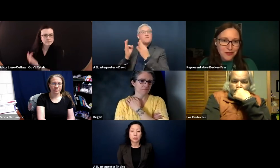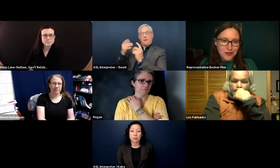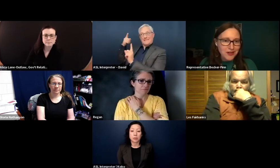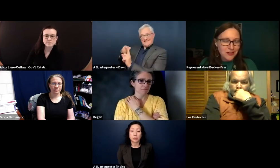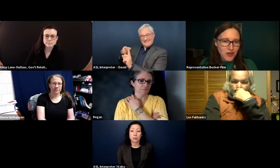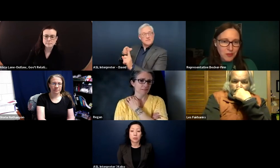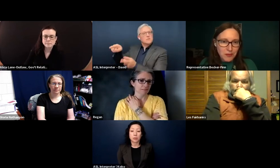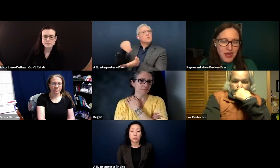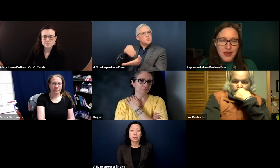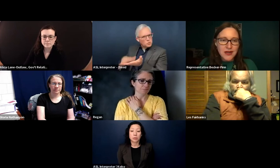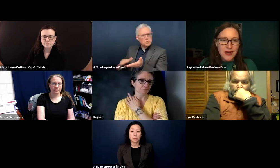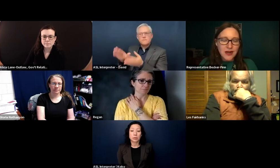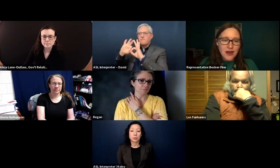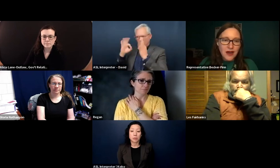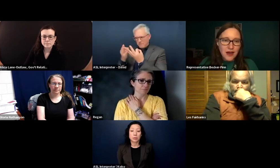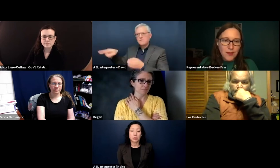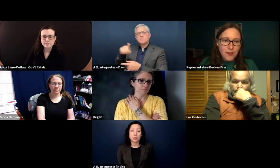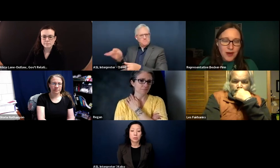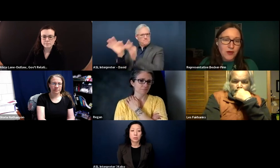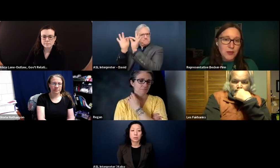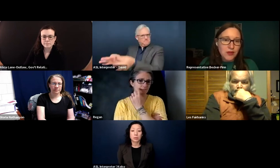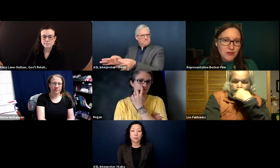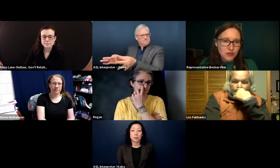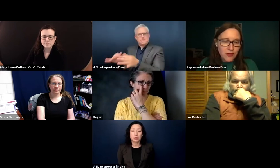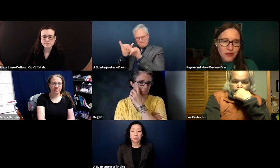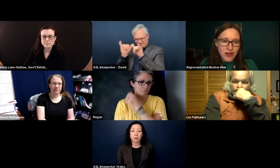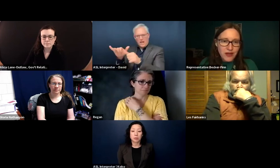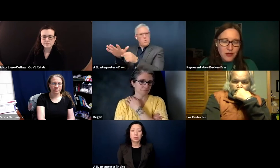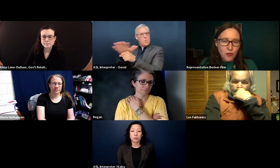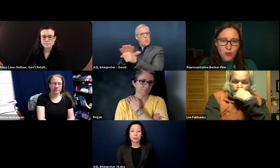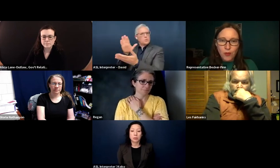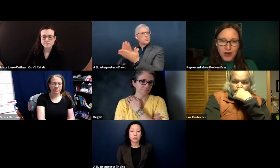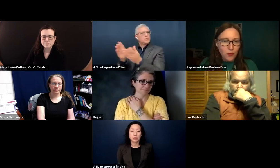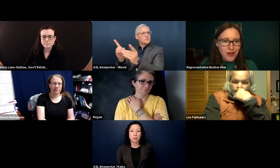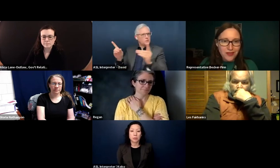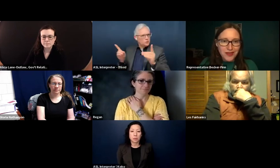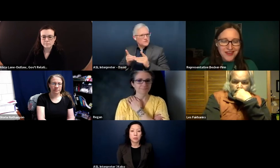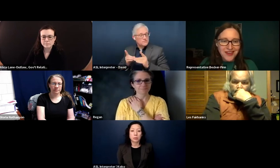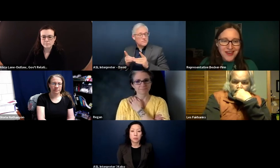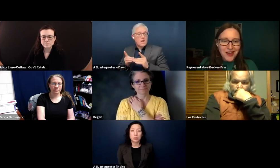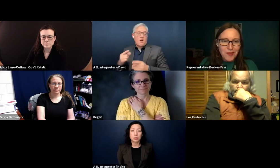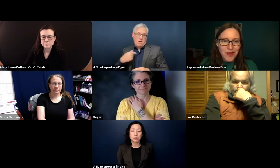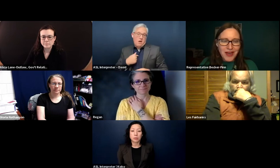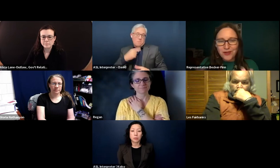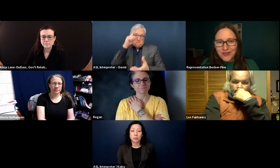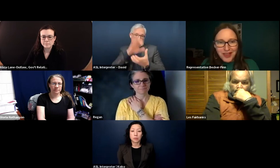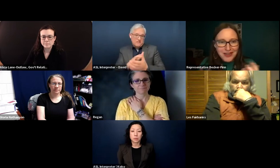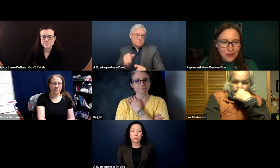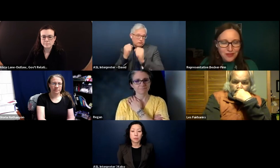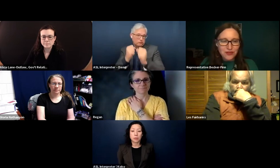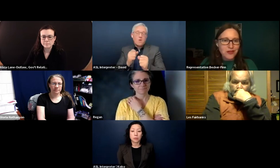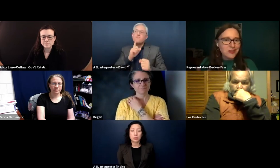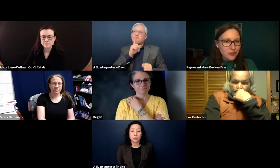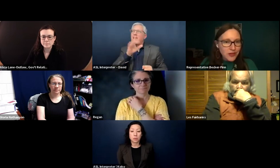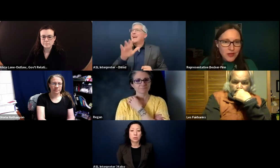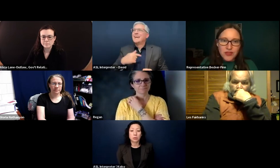this student and his family made. And I really believe strongly that, you know, no matter what the I don't even like to